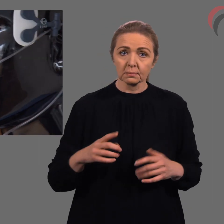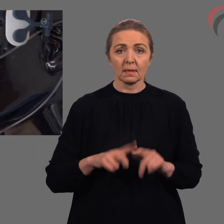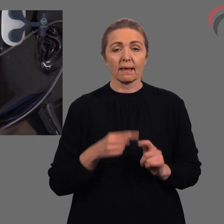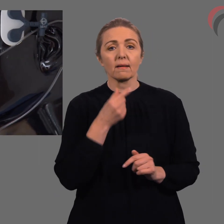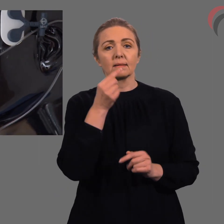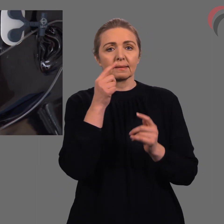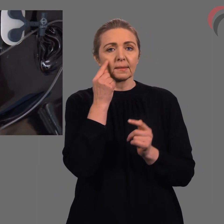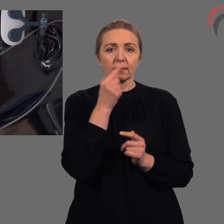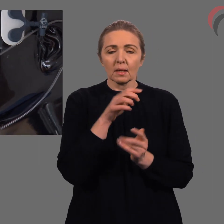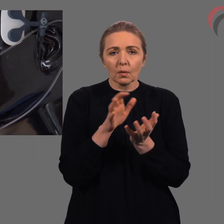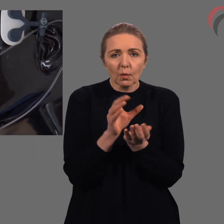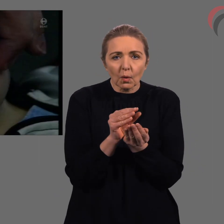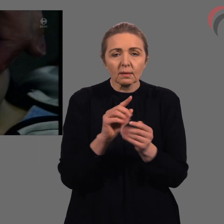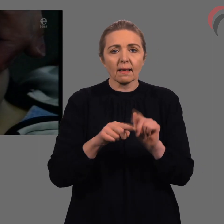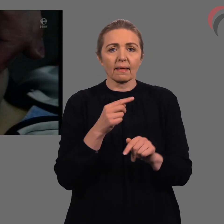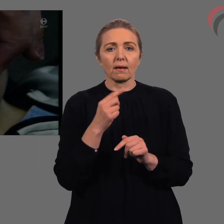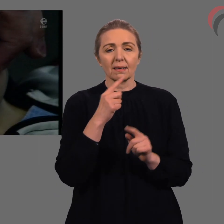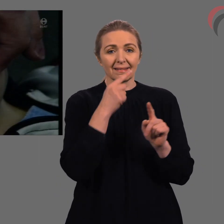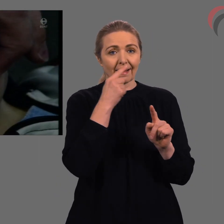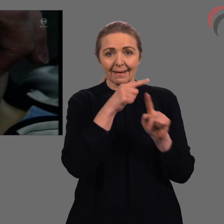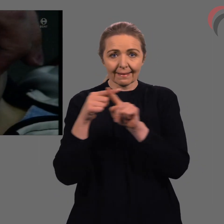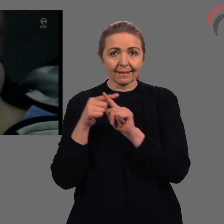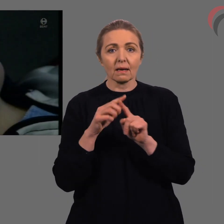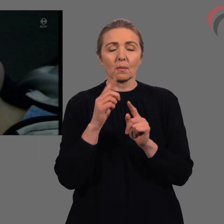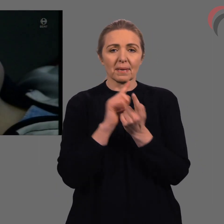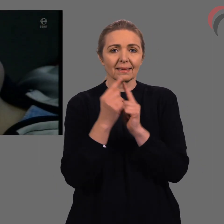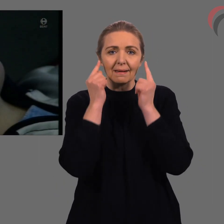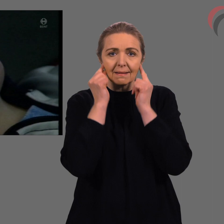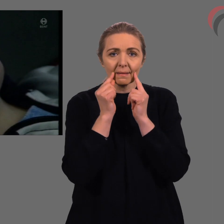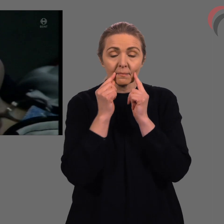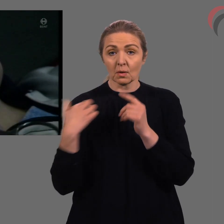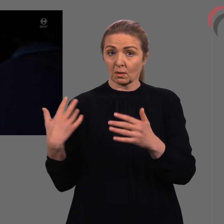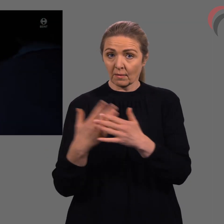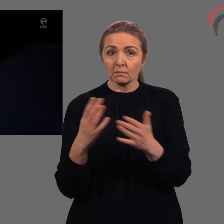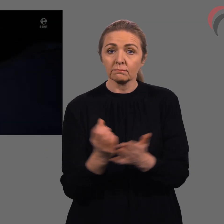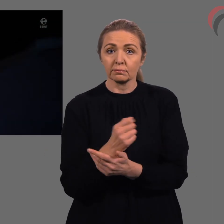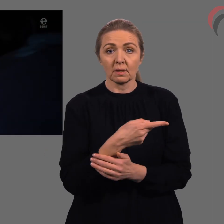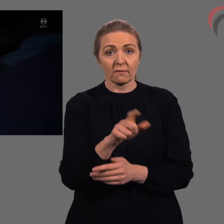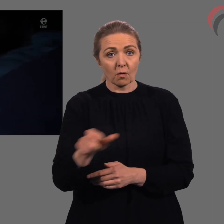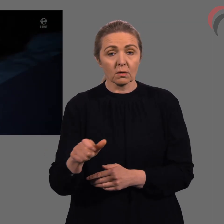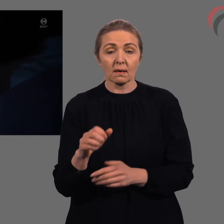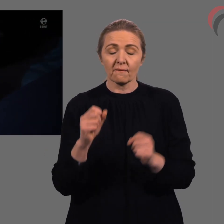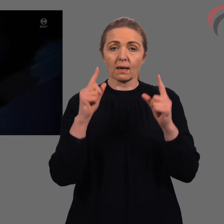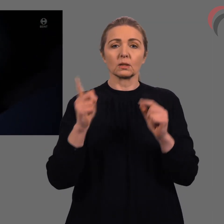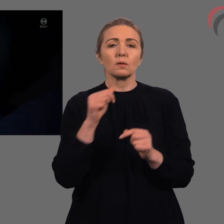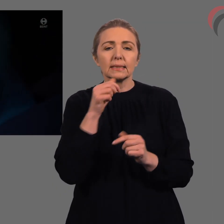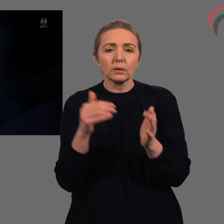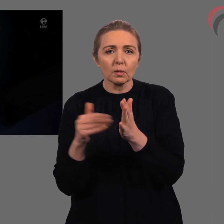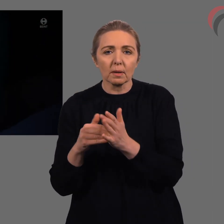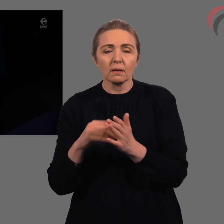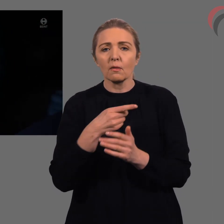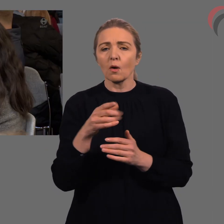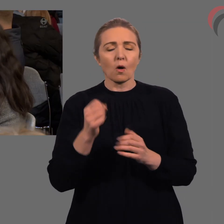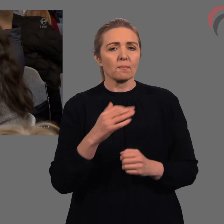þröngum gómi eða breytingu á kjálkastöðu vegna tannréttinga. Undanfærin ár hefur komið í ljós að þau sem vakna við litla truflun þola